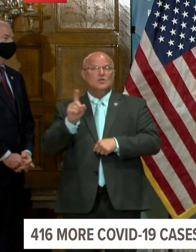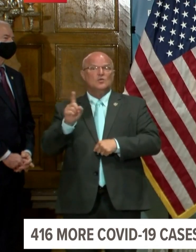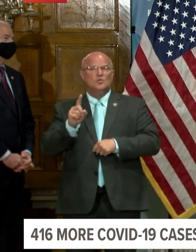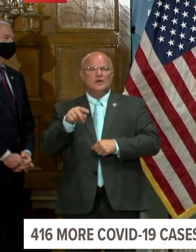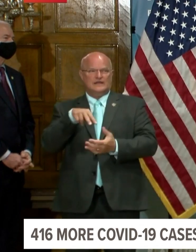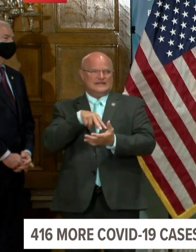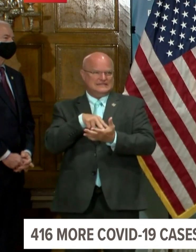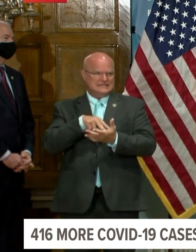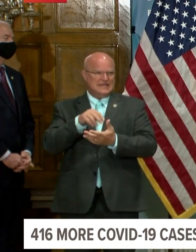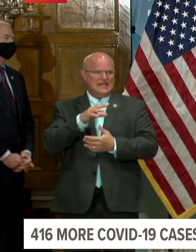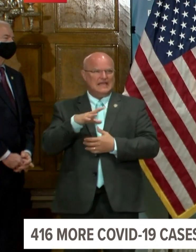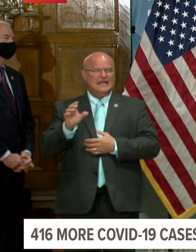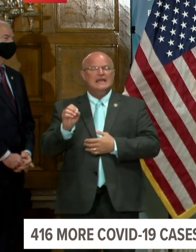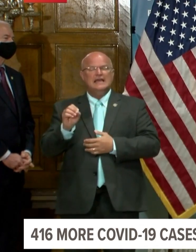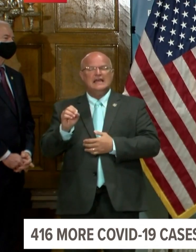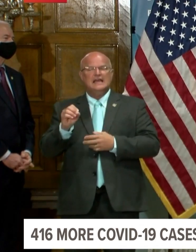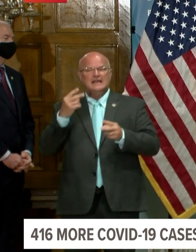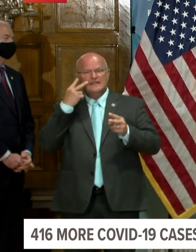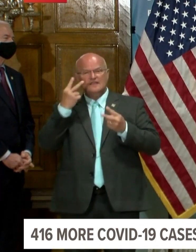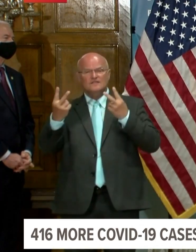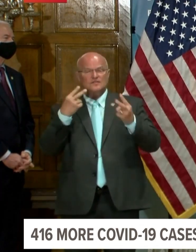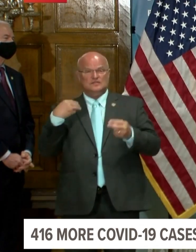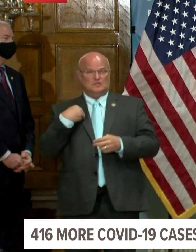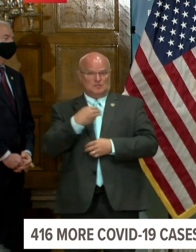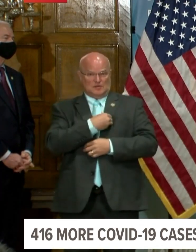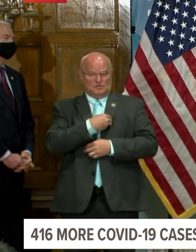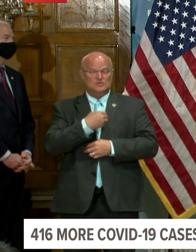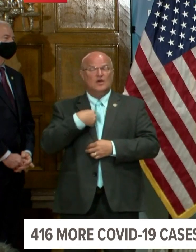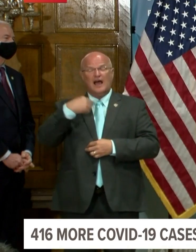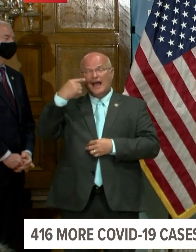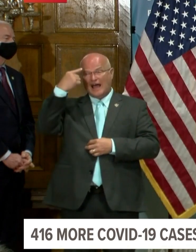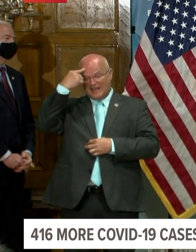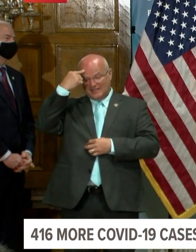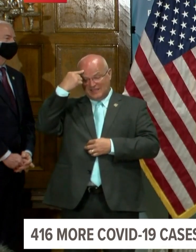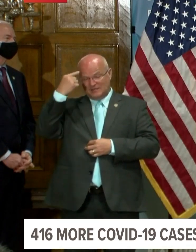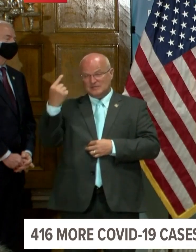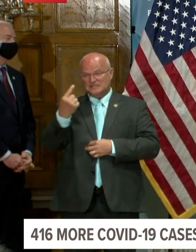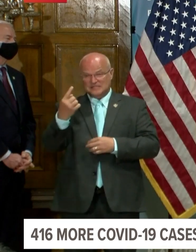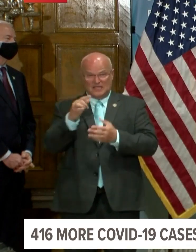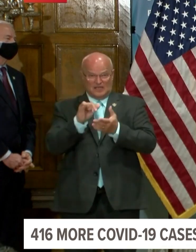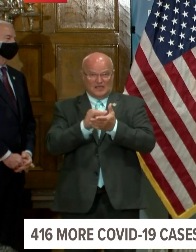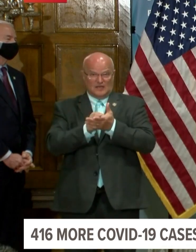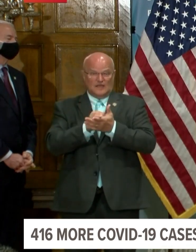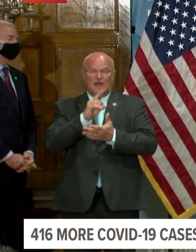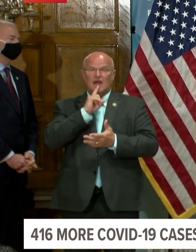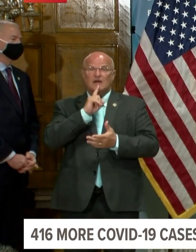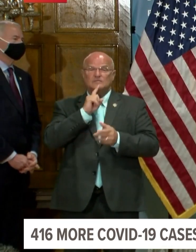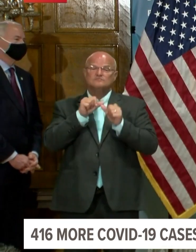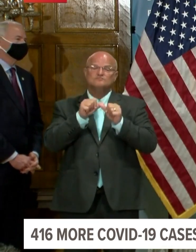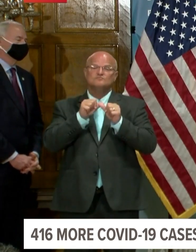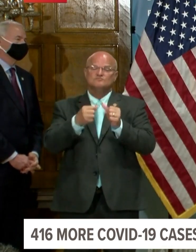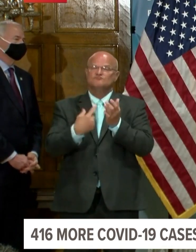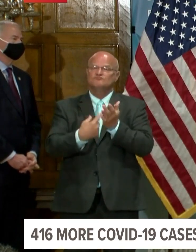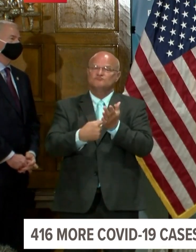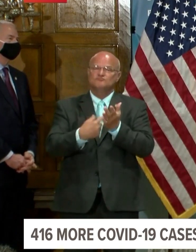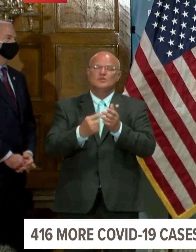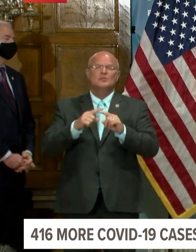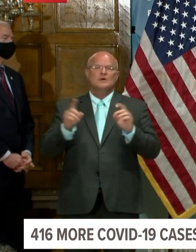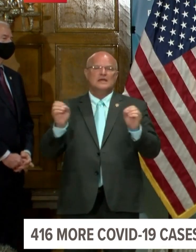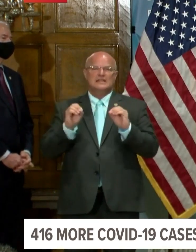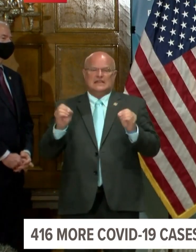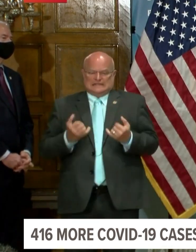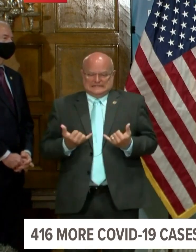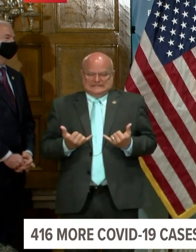things stand and the views of members. So I think it'll just be something that I'm sure there'll be continued discussions, but there's